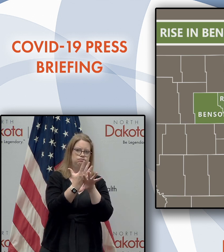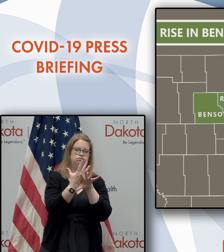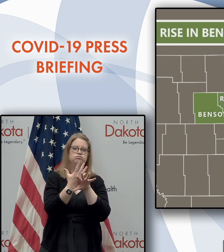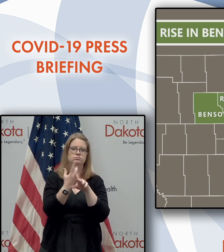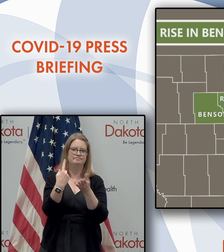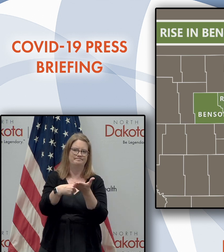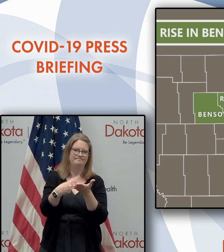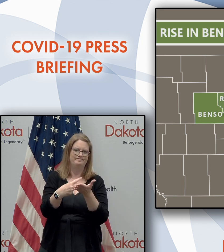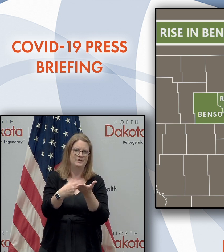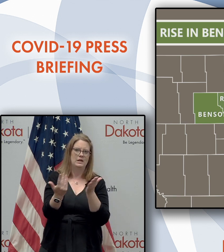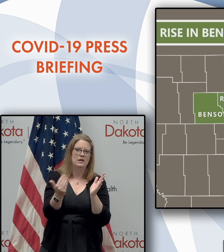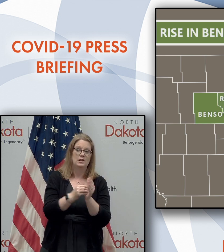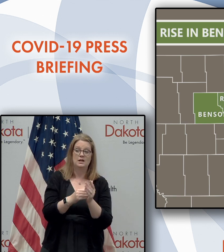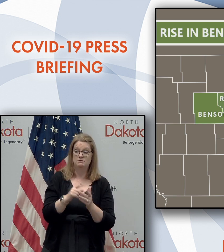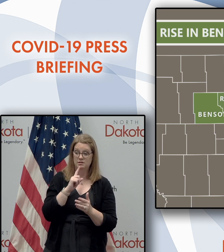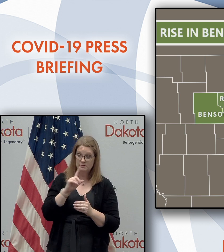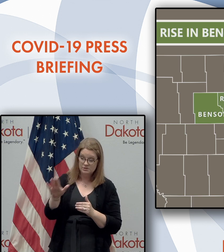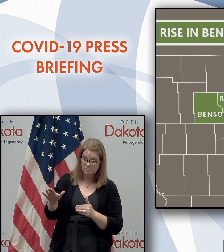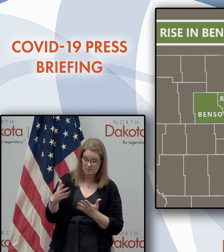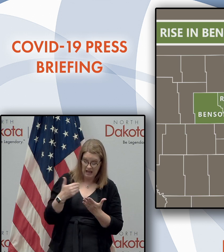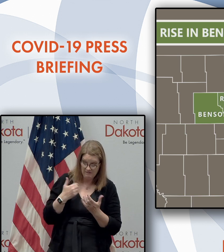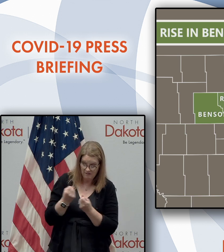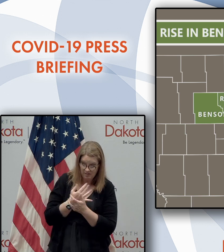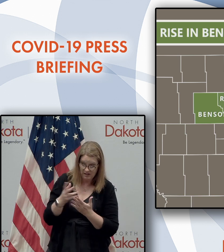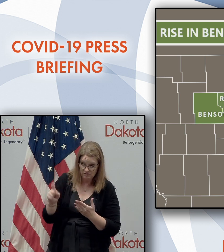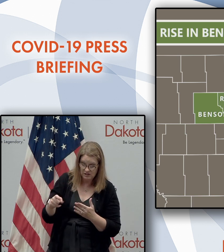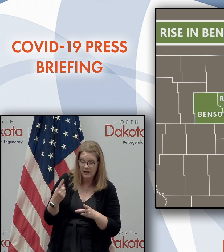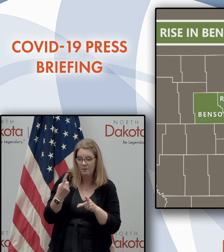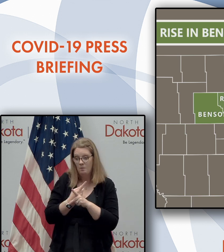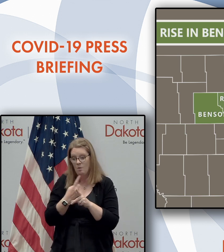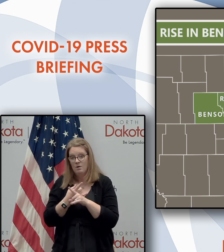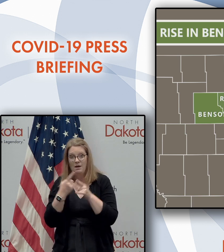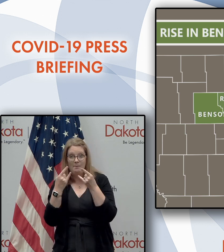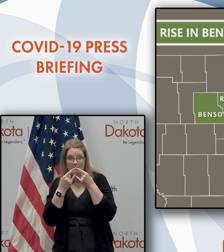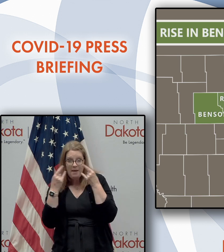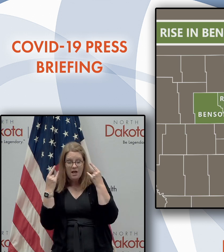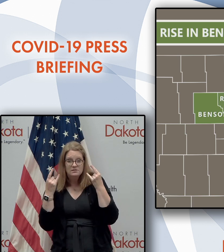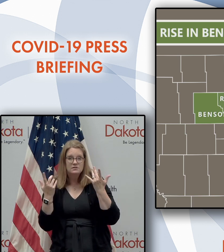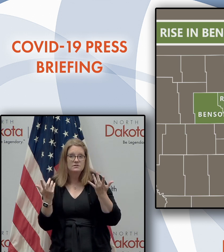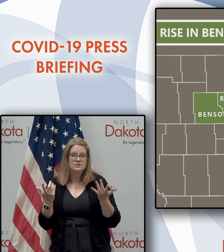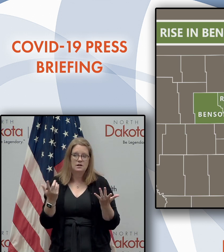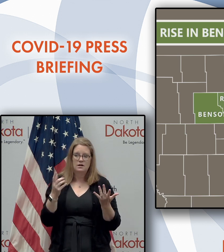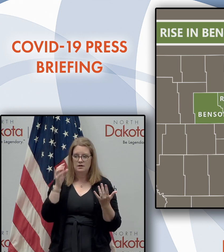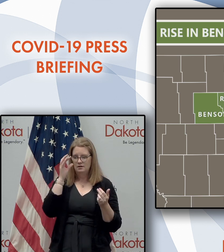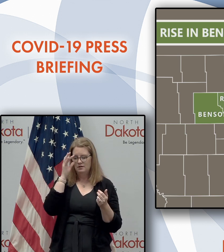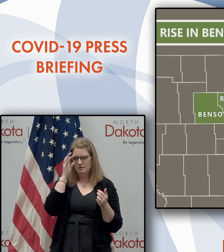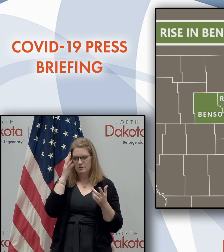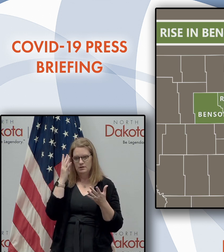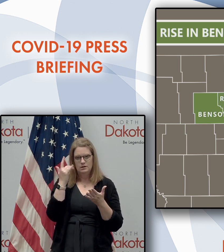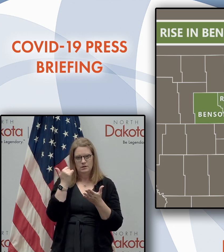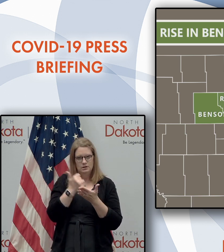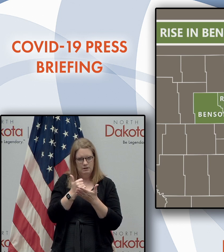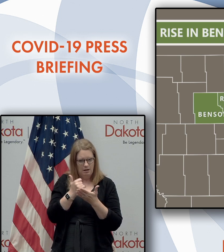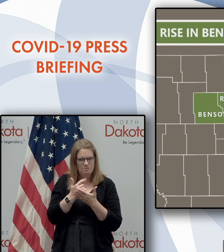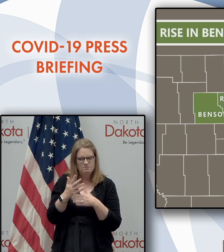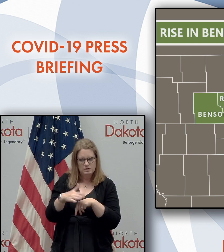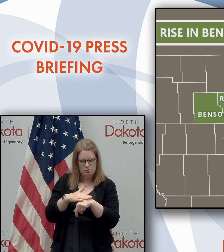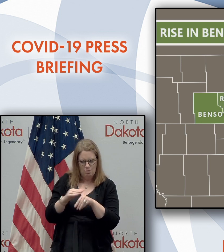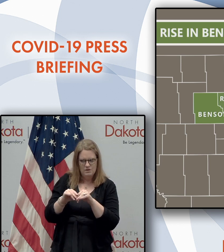Lake has everything they need, including an appropriate number of masks for use to help slow the